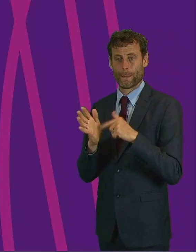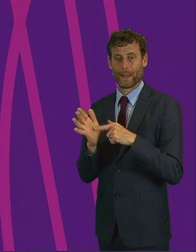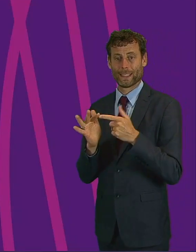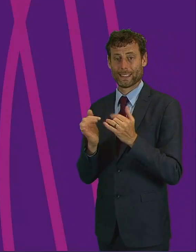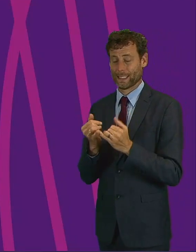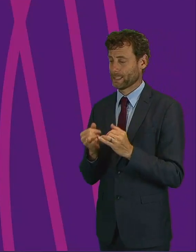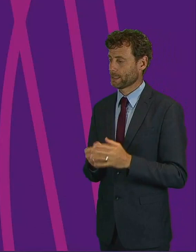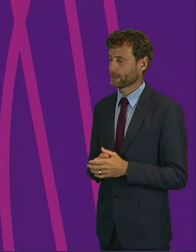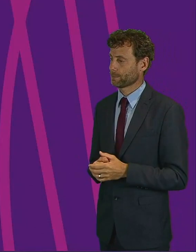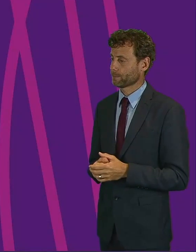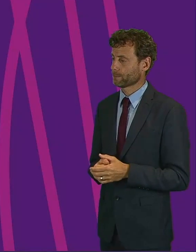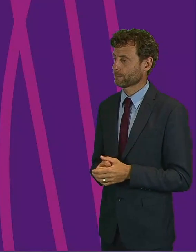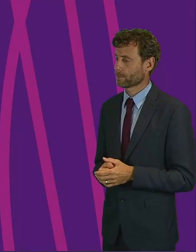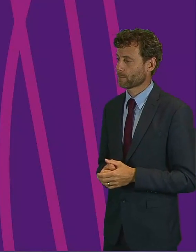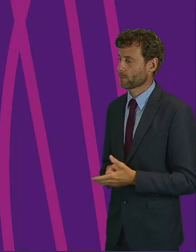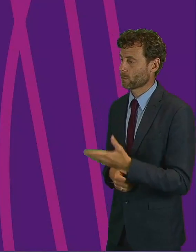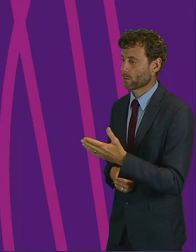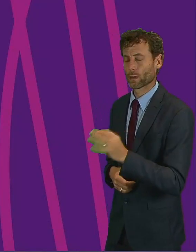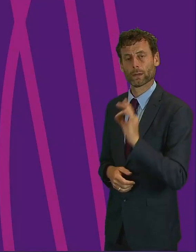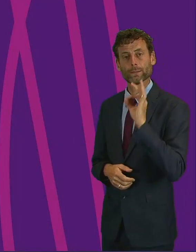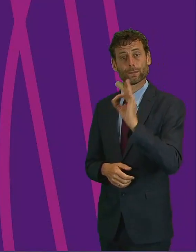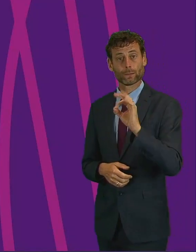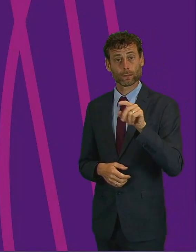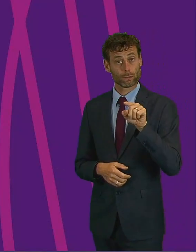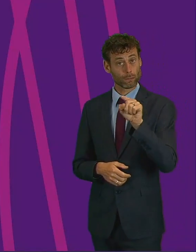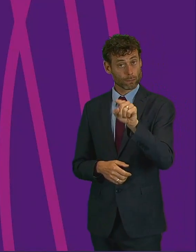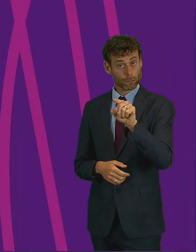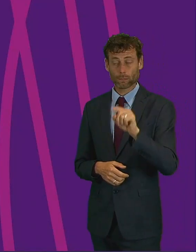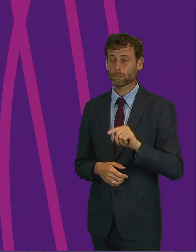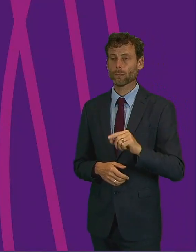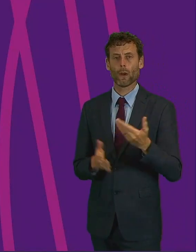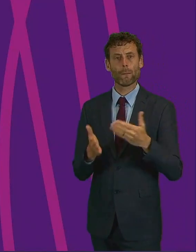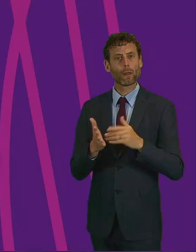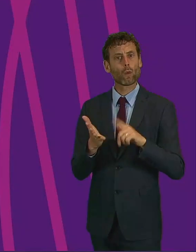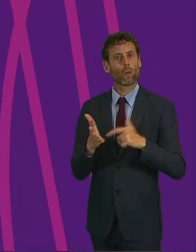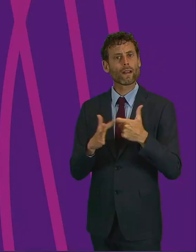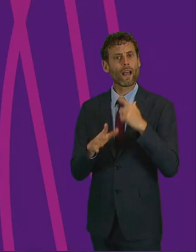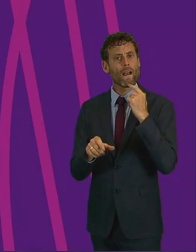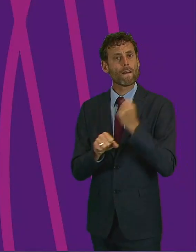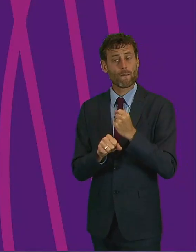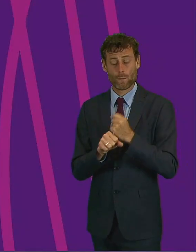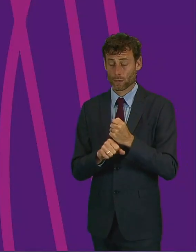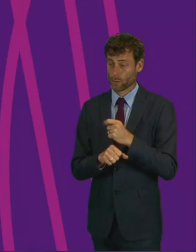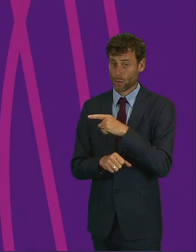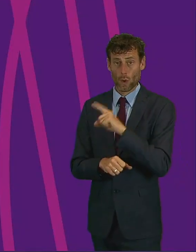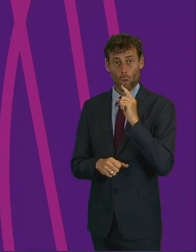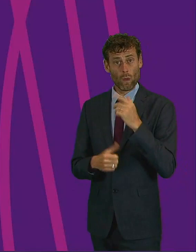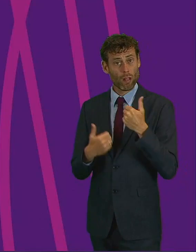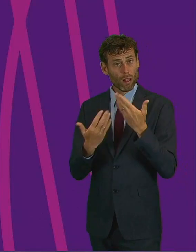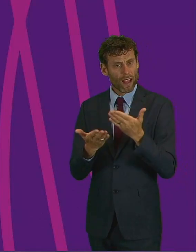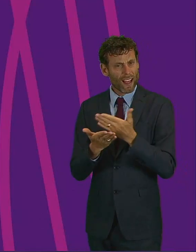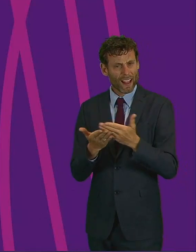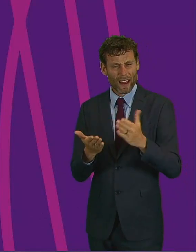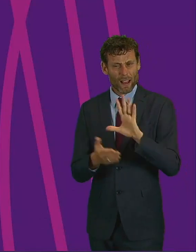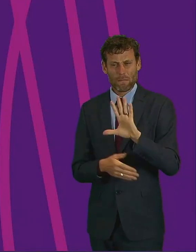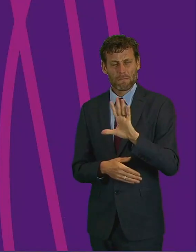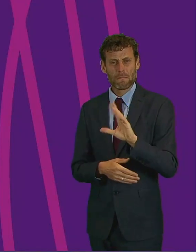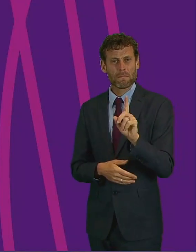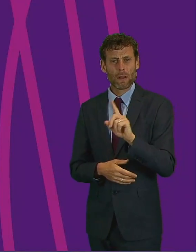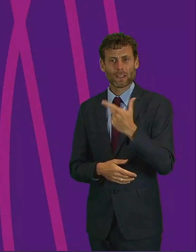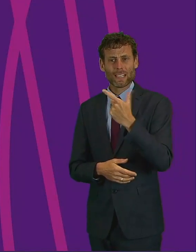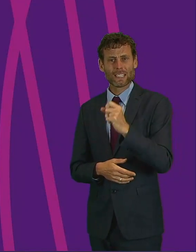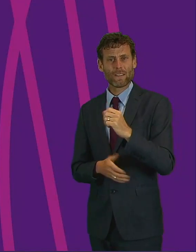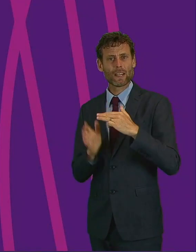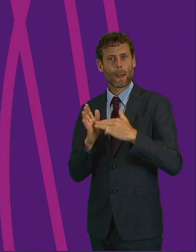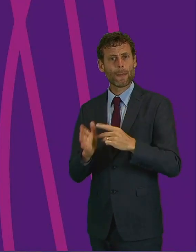Can I ask the First Minister whether the UK Government has provided any clarity on whether it will provide £70 million of funding